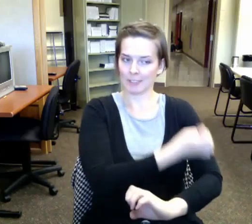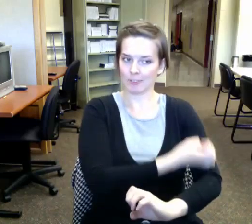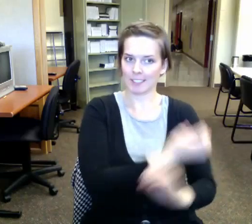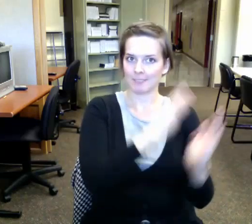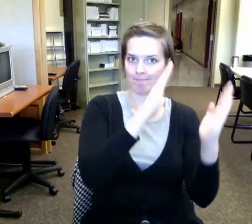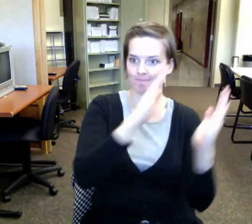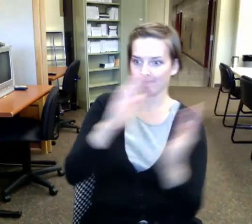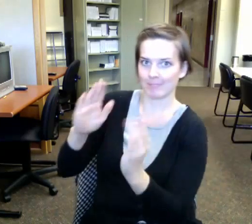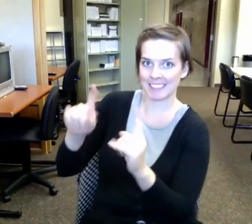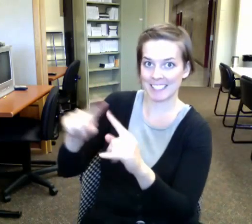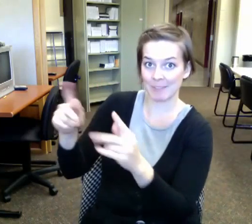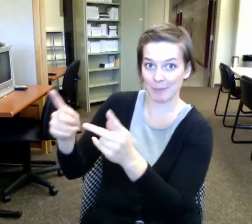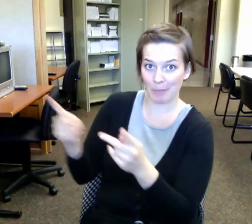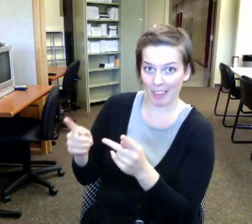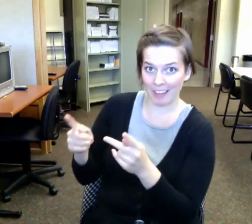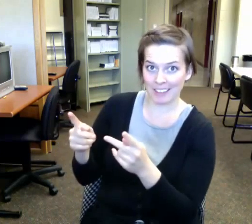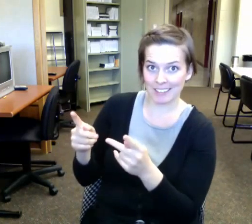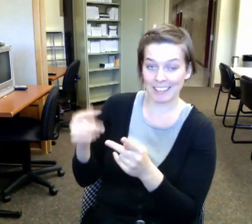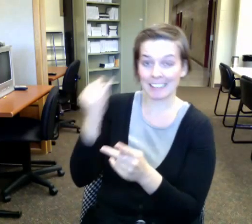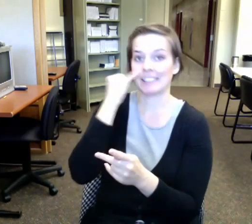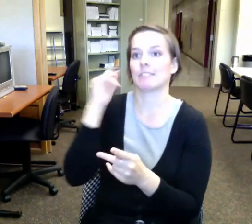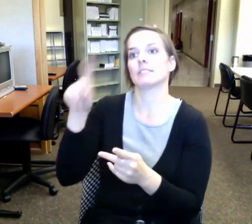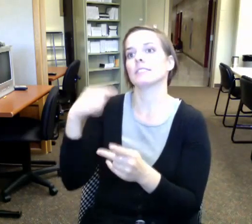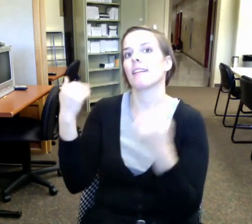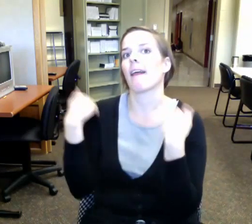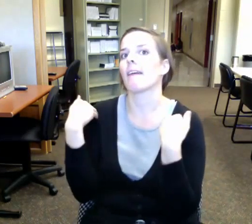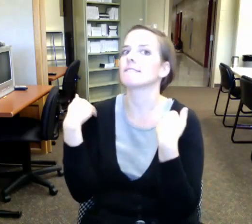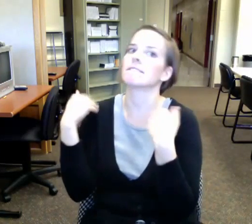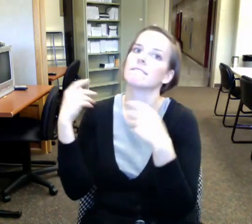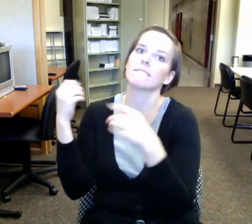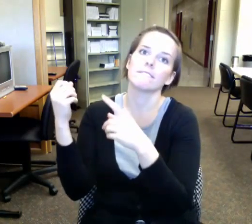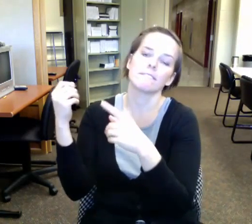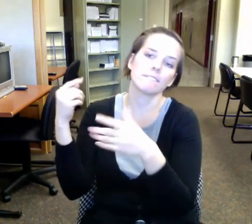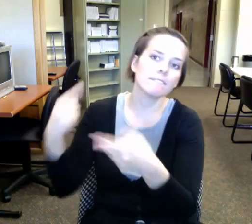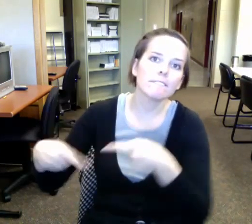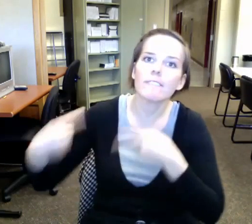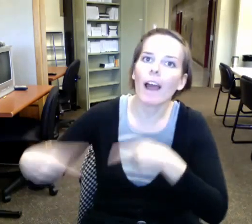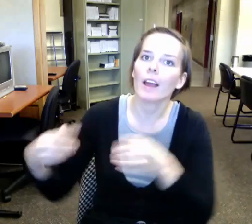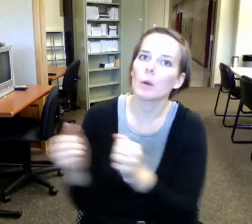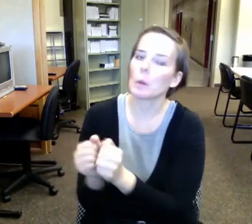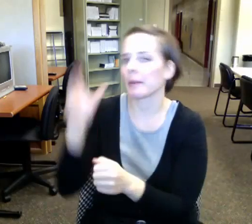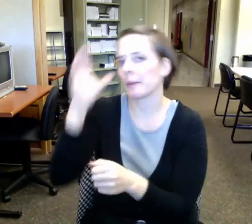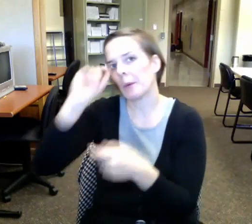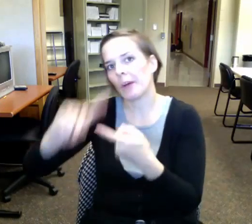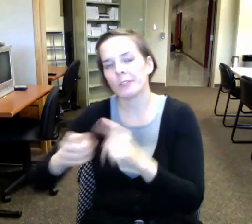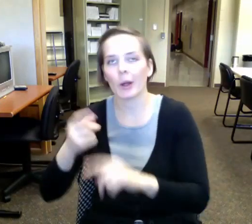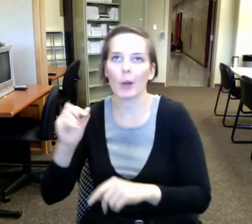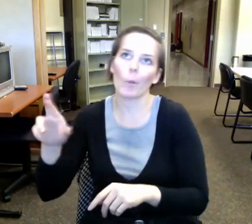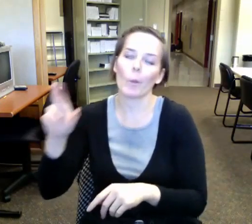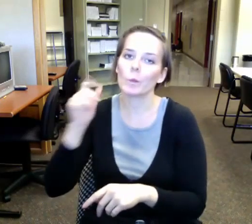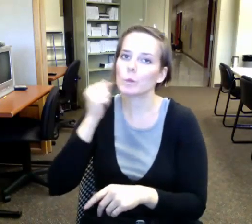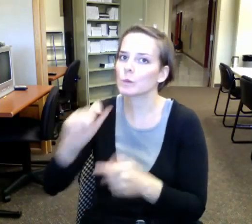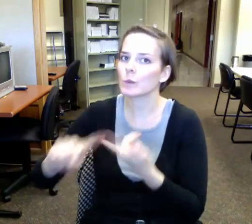your boyfriend or girlfriend and you come to class, it's very hard to keep your mind and attention on what that speaker is